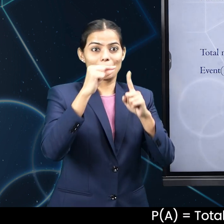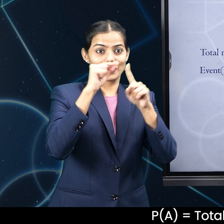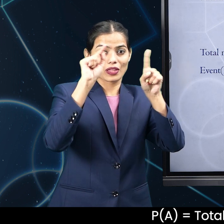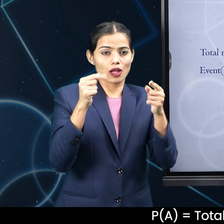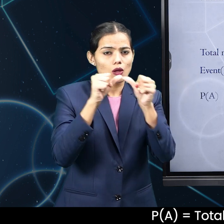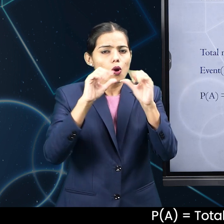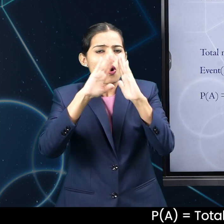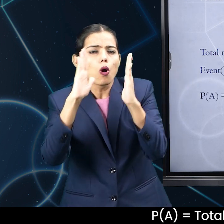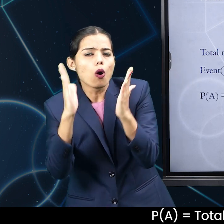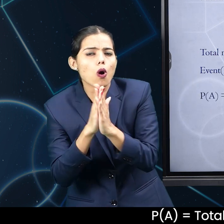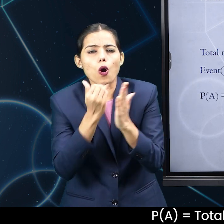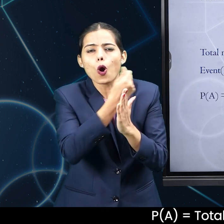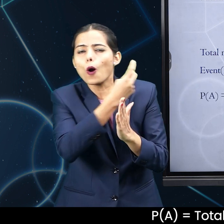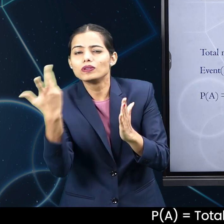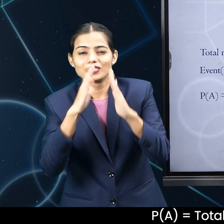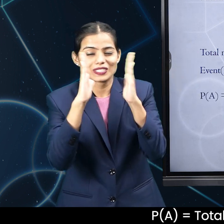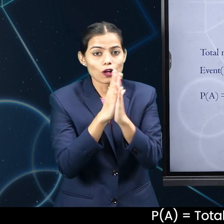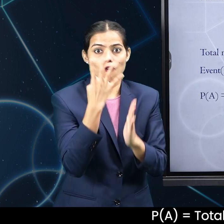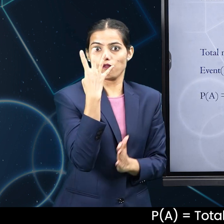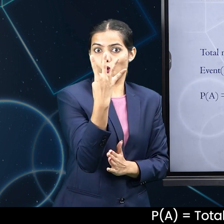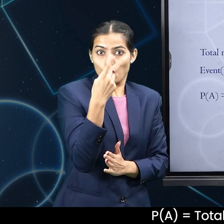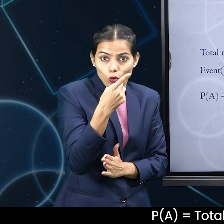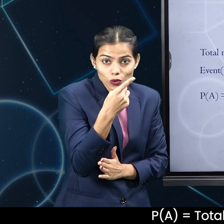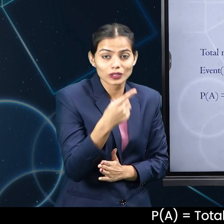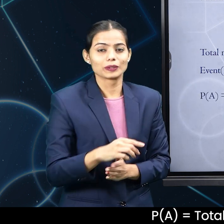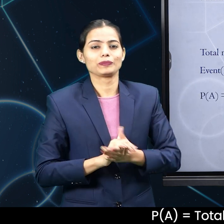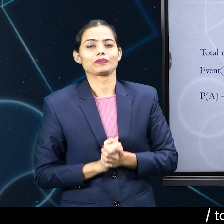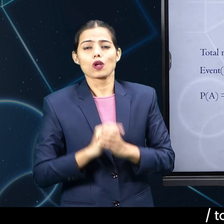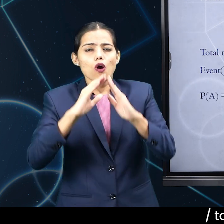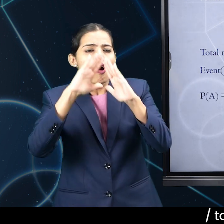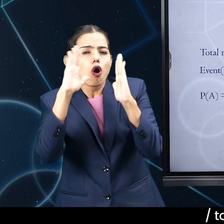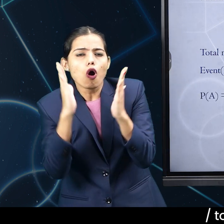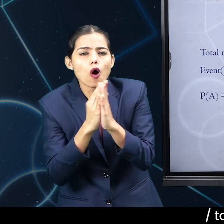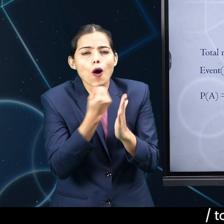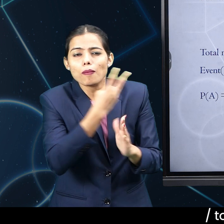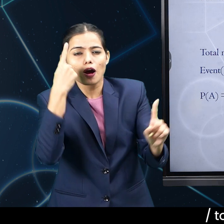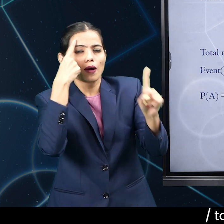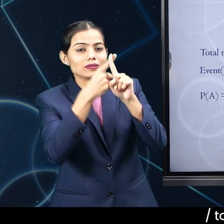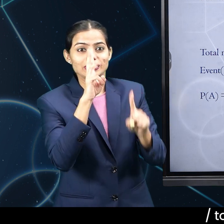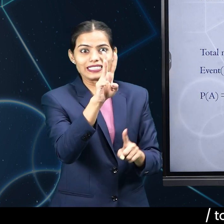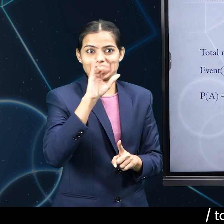P of A is equal to total number of favorable outcomes by total number of outcomes.